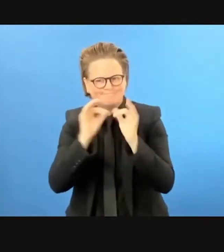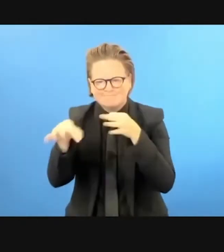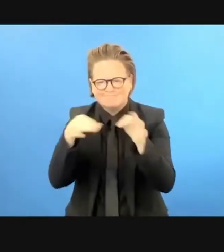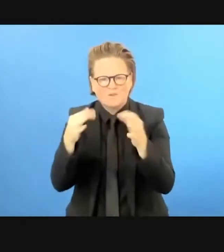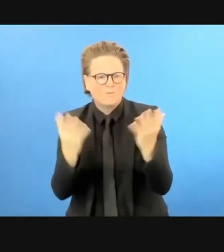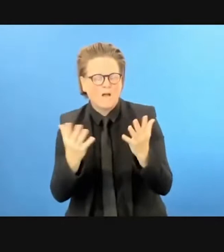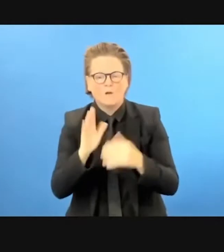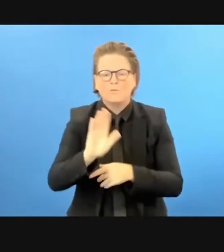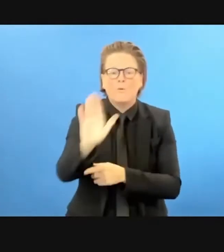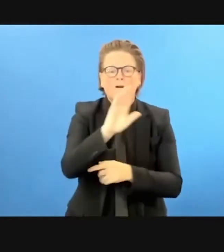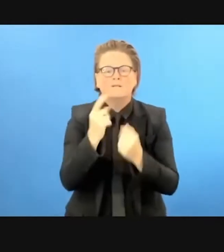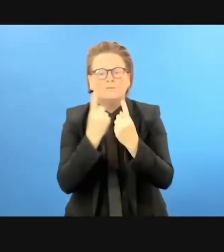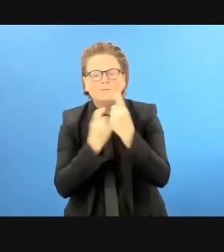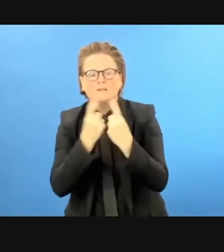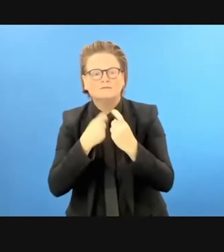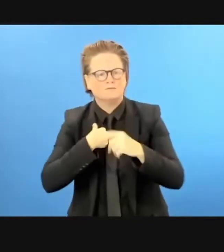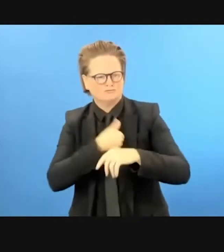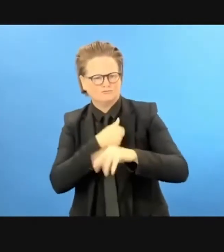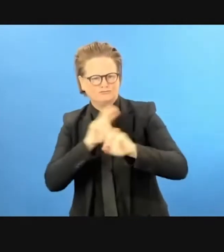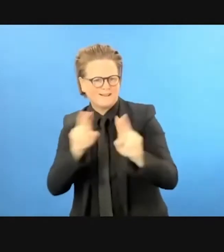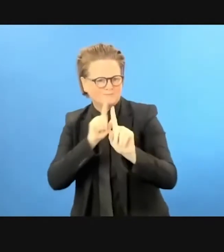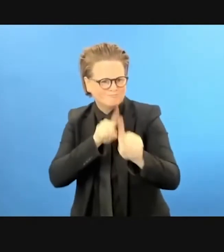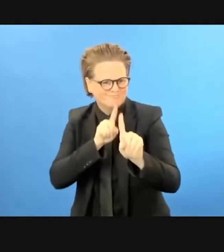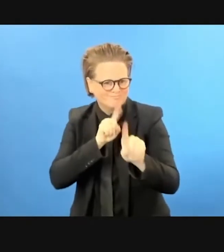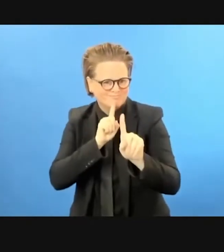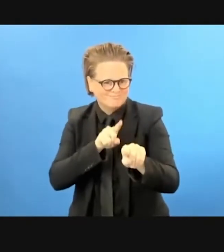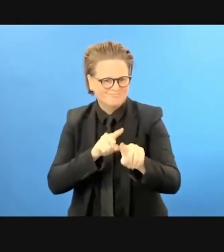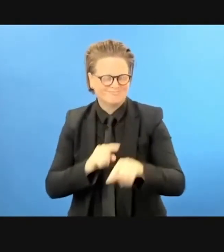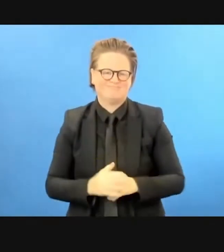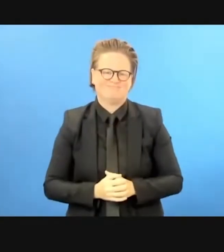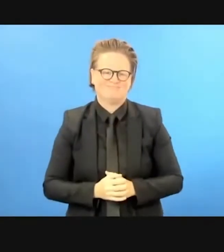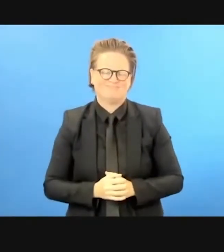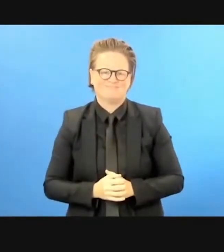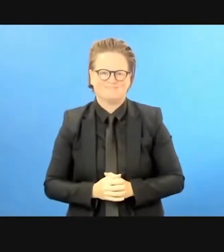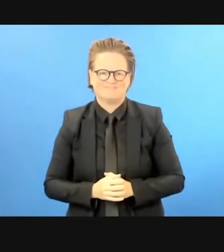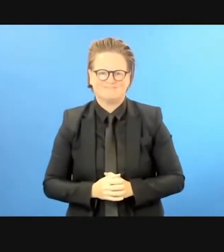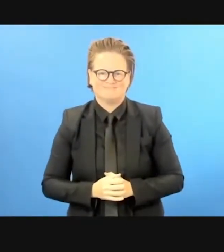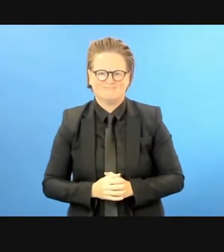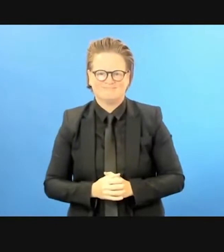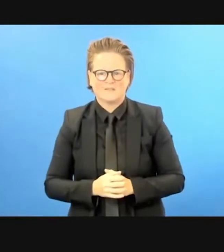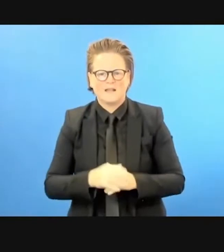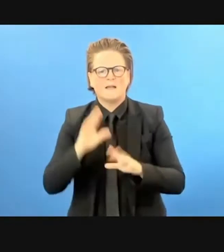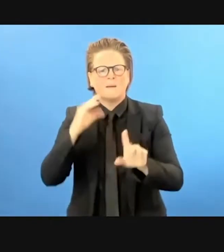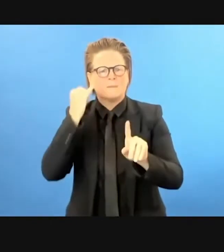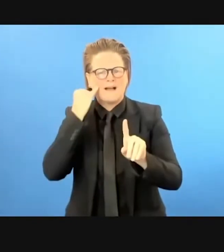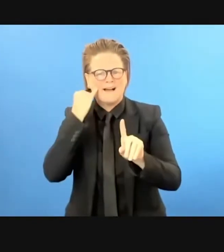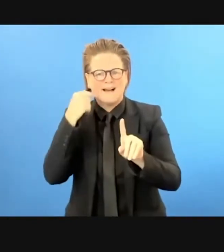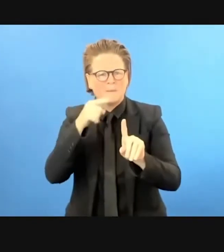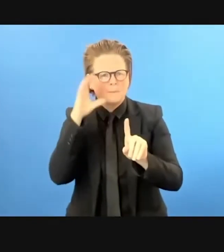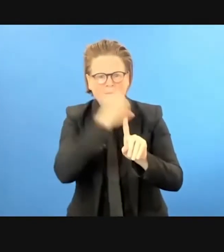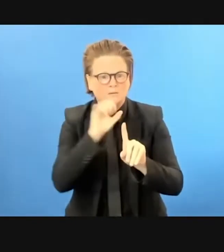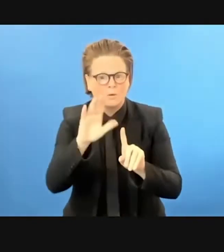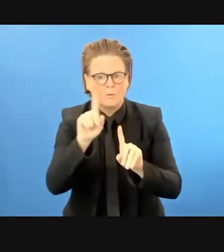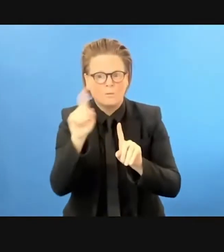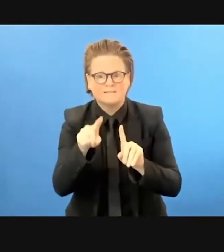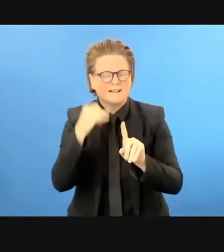us in the best way that we can. If for whatever reason we're not able to address everyone's questions today, please be